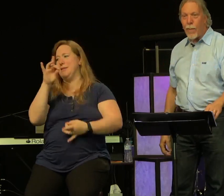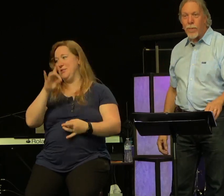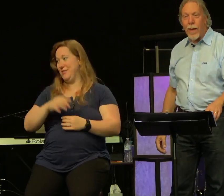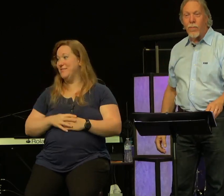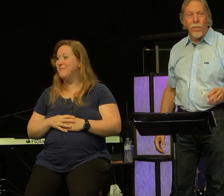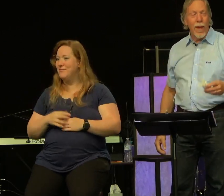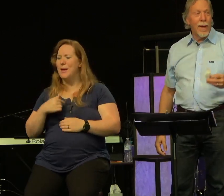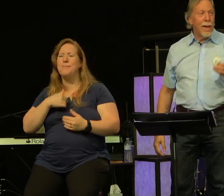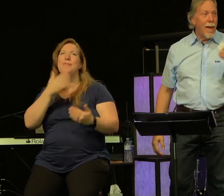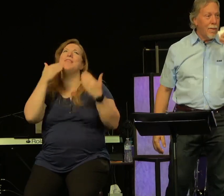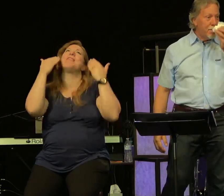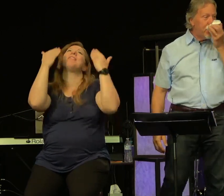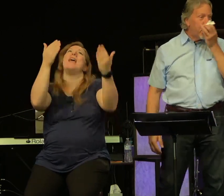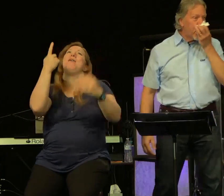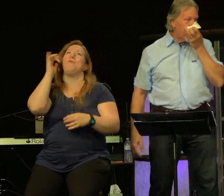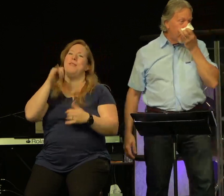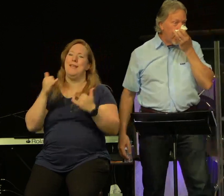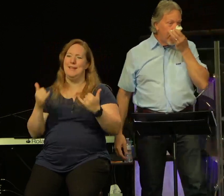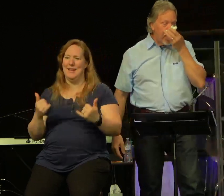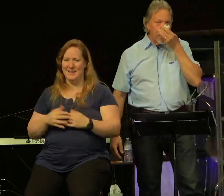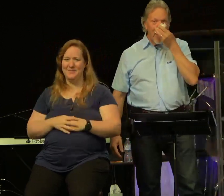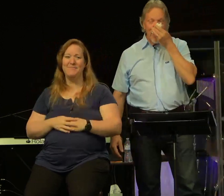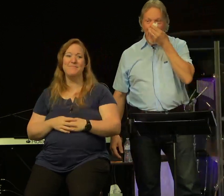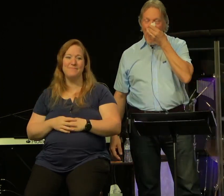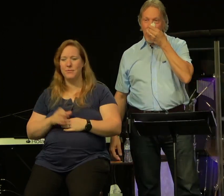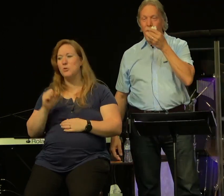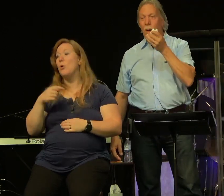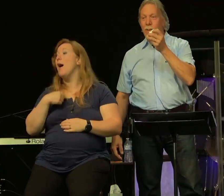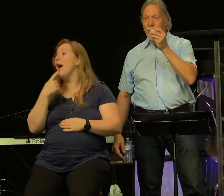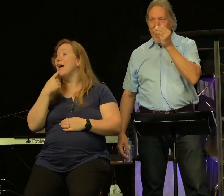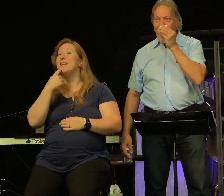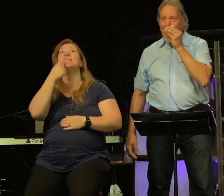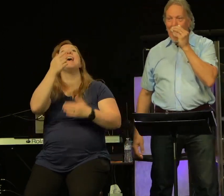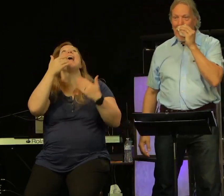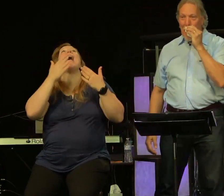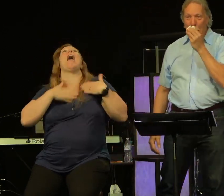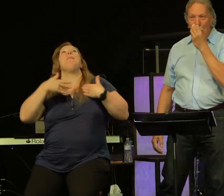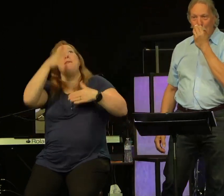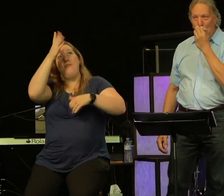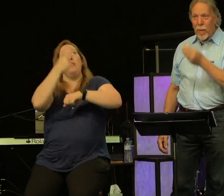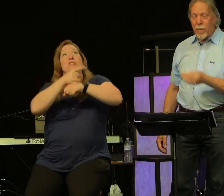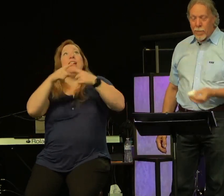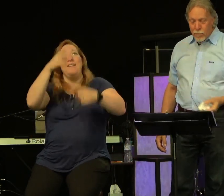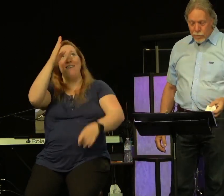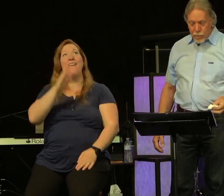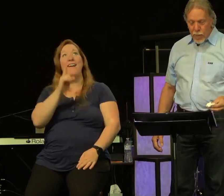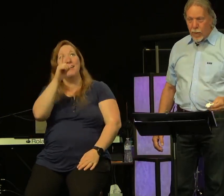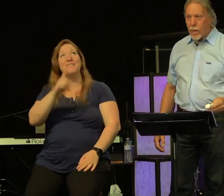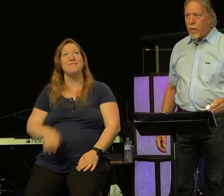And I'm thankful for that today. So I say, Happy Father's Day, God.